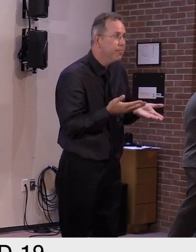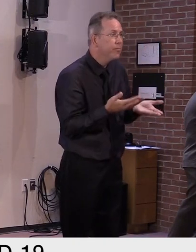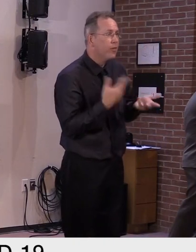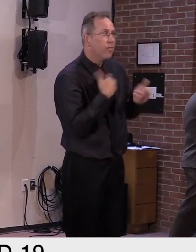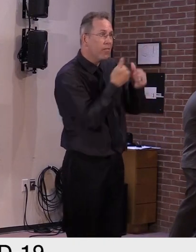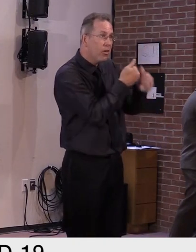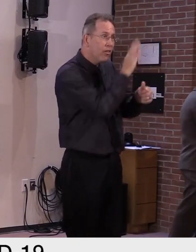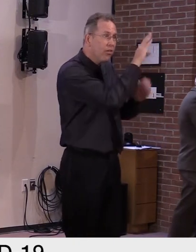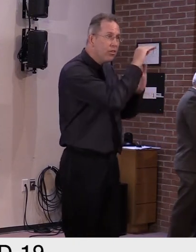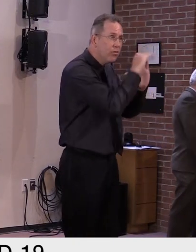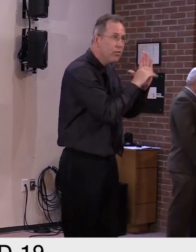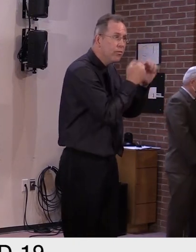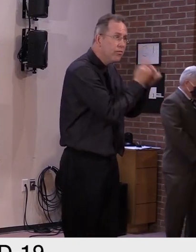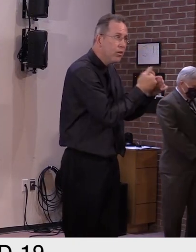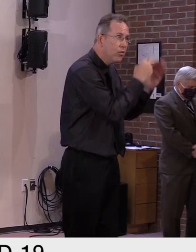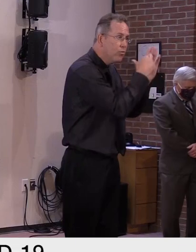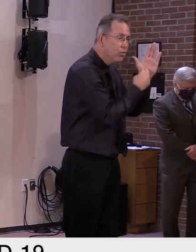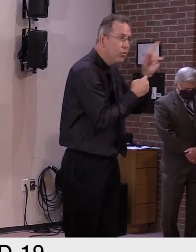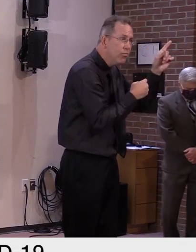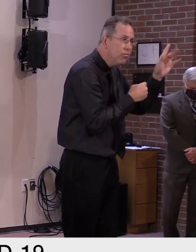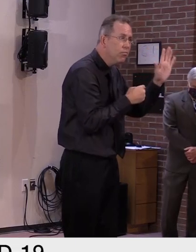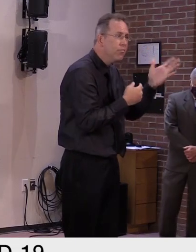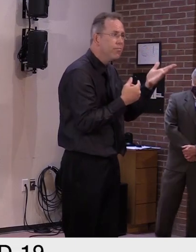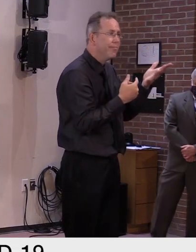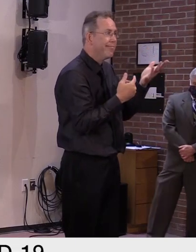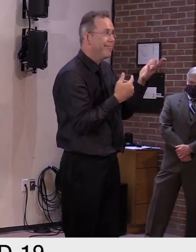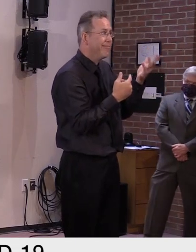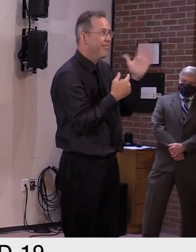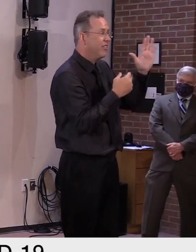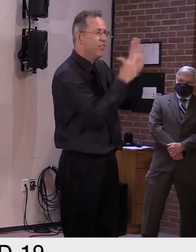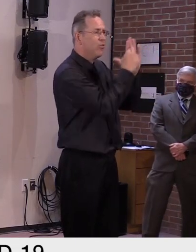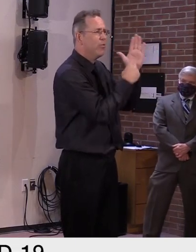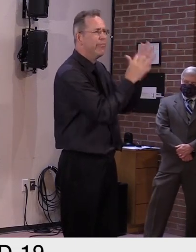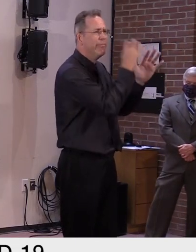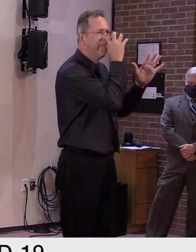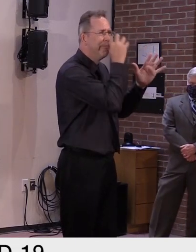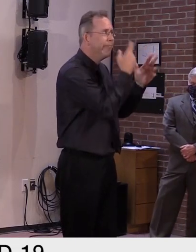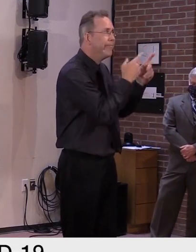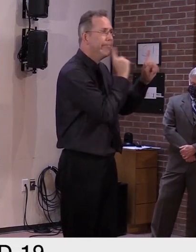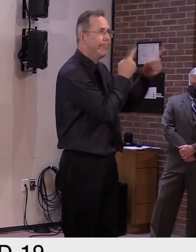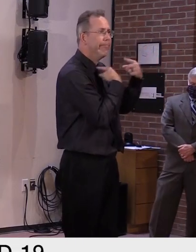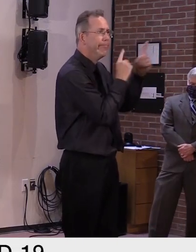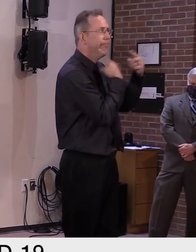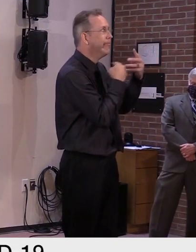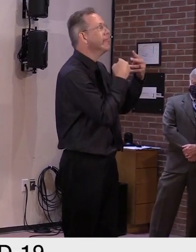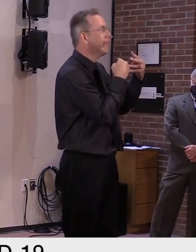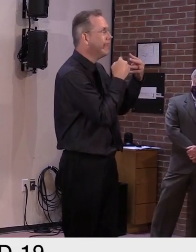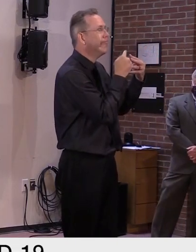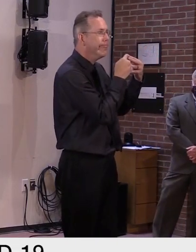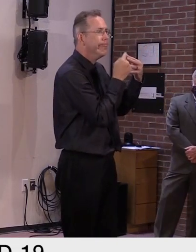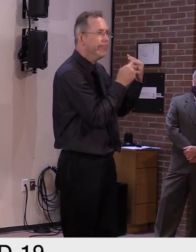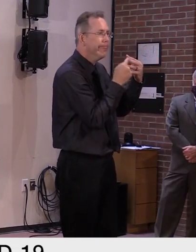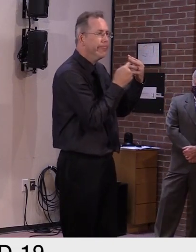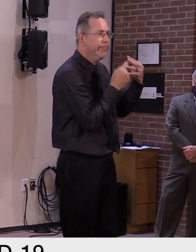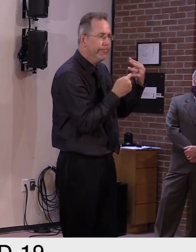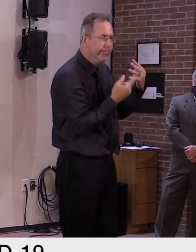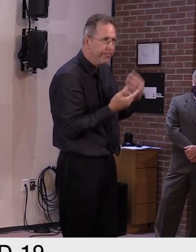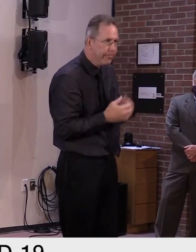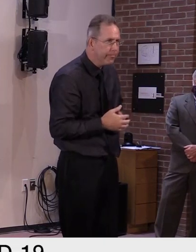feds. So we don't have a lot of flexibility at this point. So we'll continue to you know,